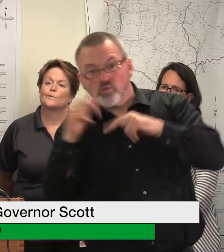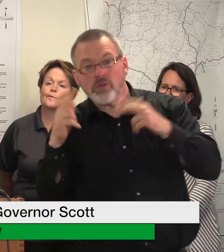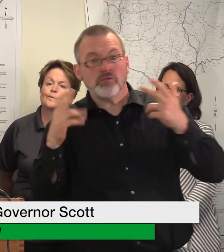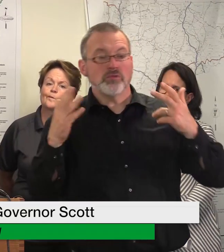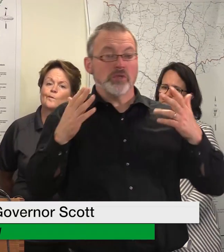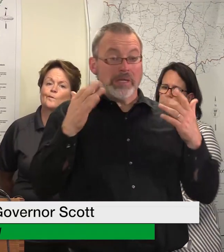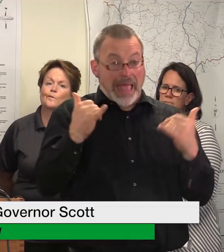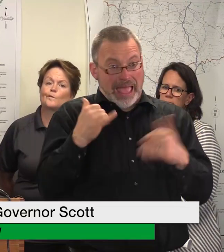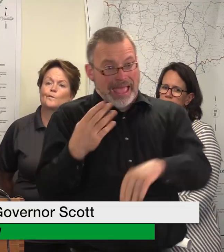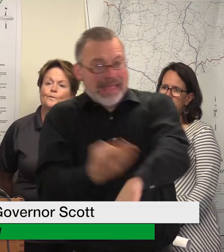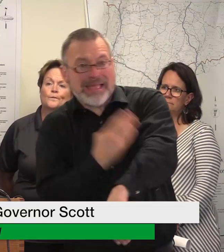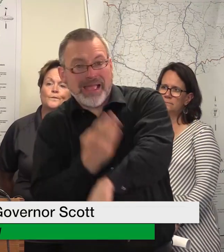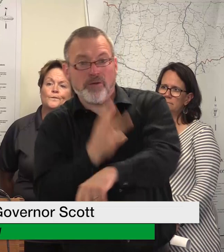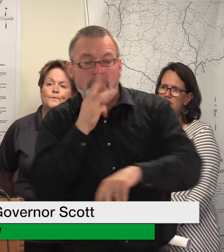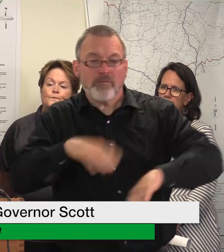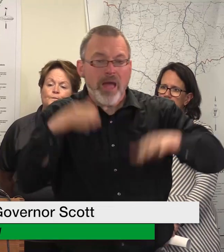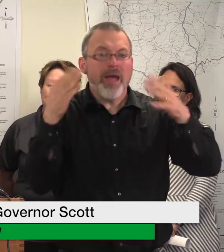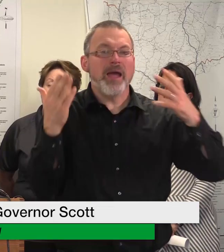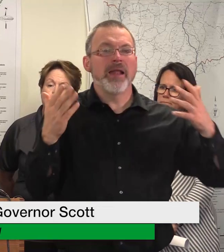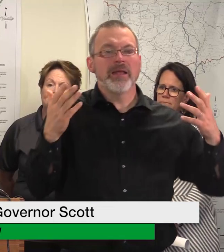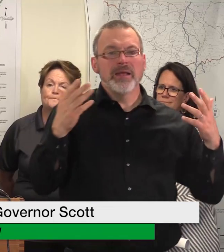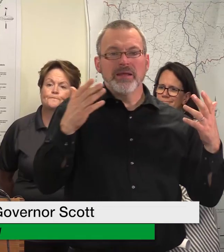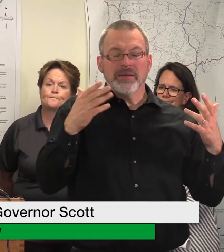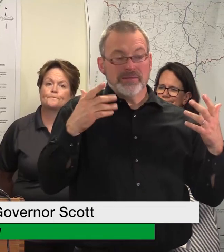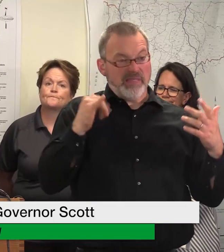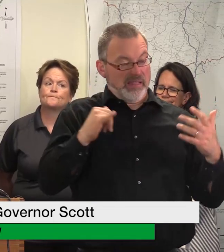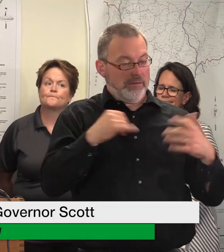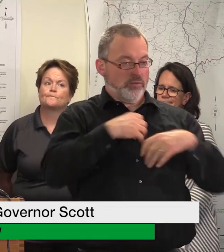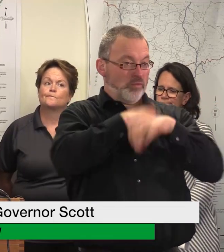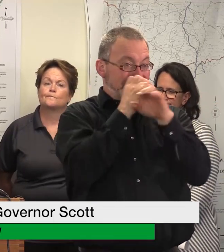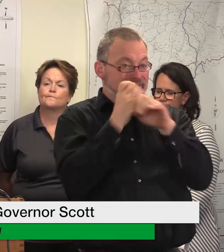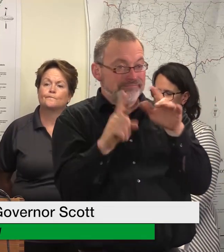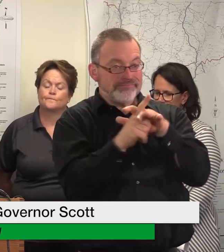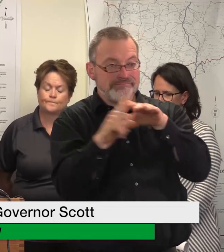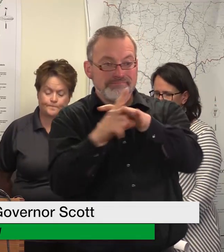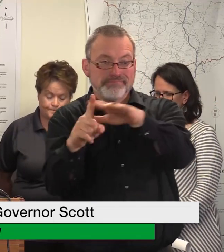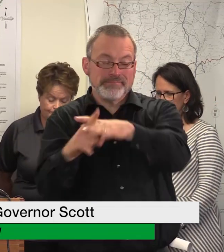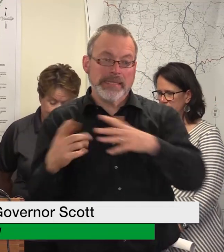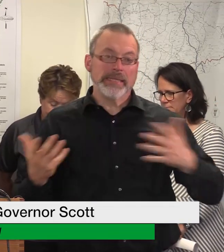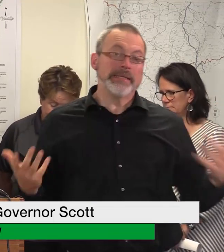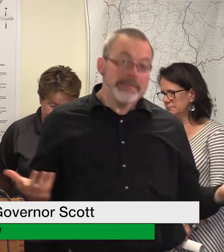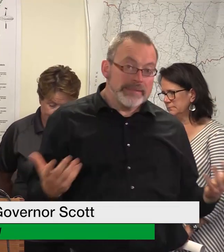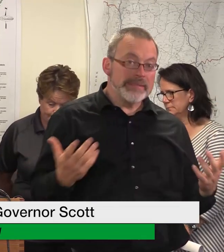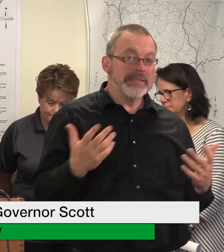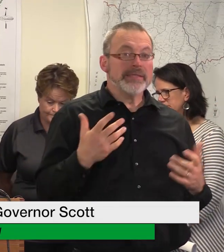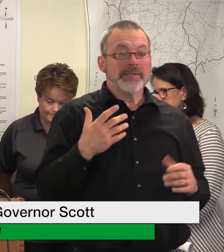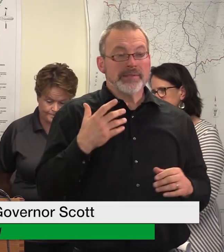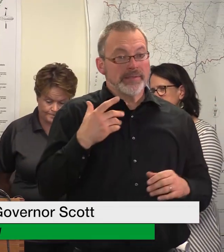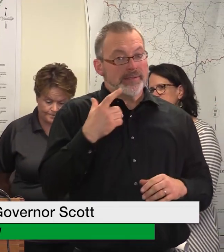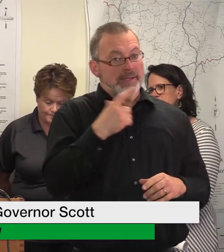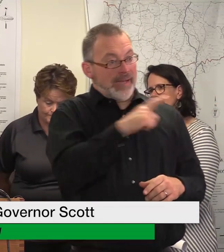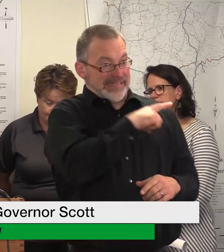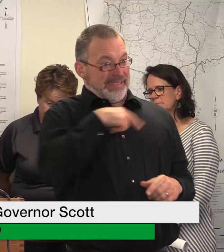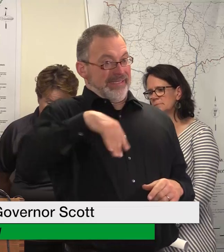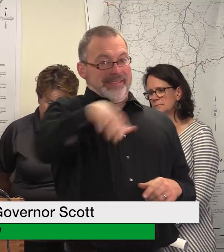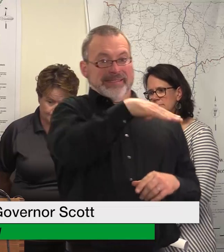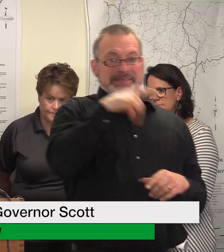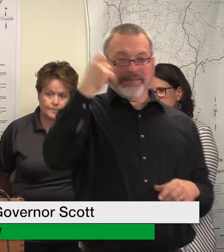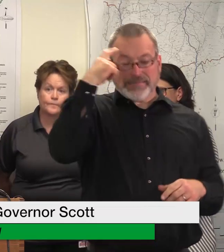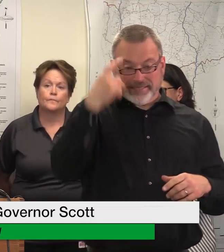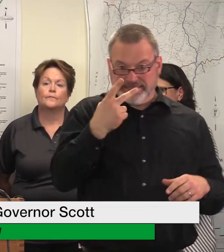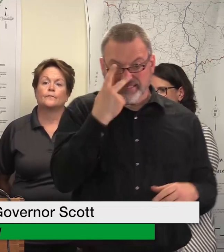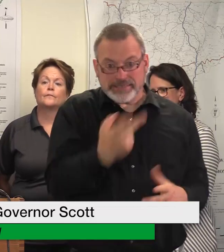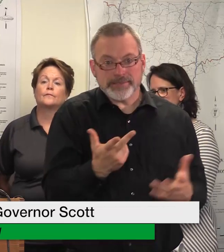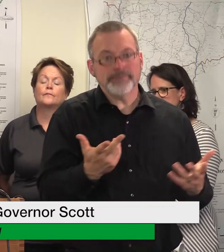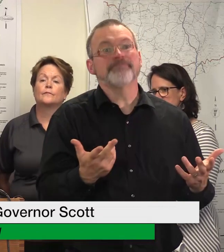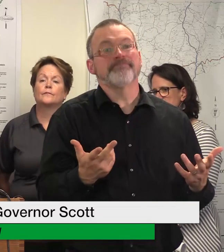lose sight of the fact that we have another crisis on our hands, has been identified by many, the legislature included, that this is a